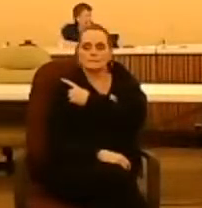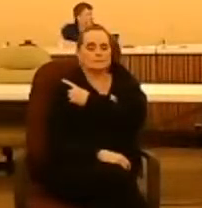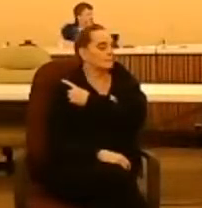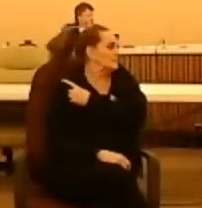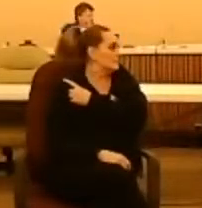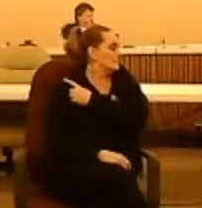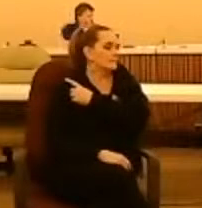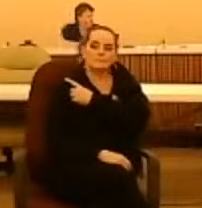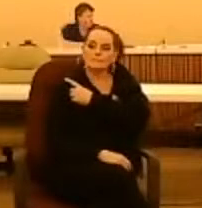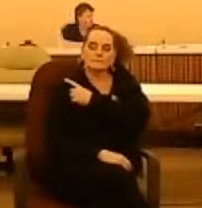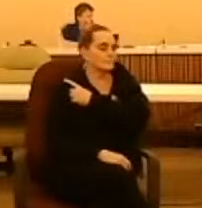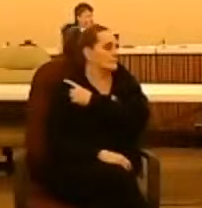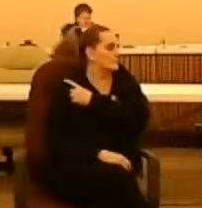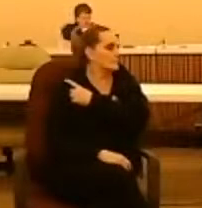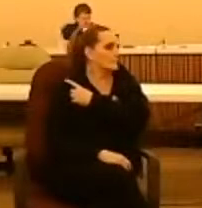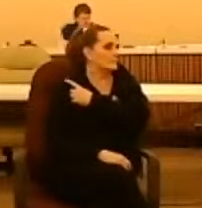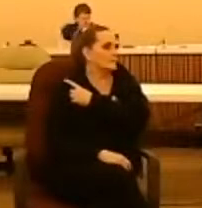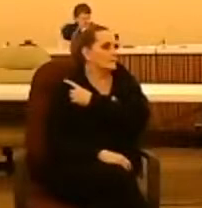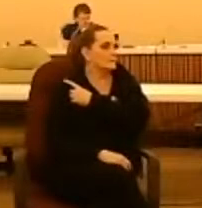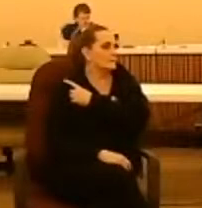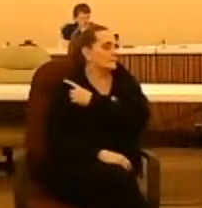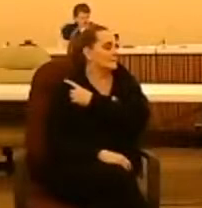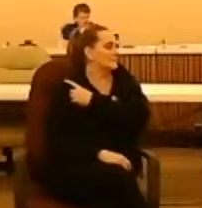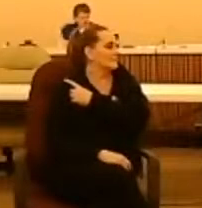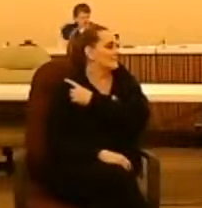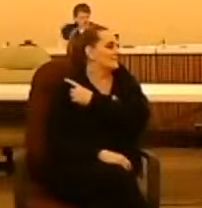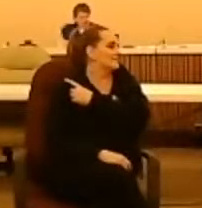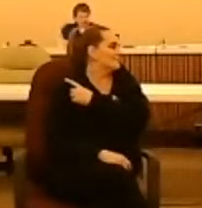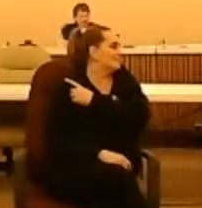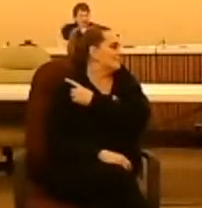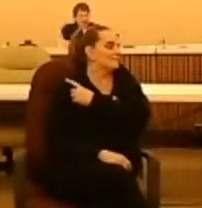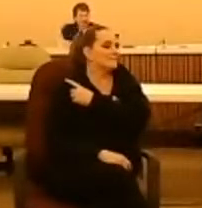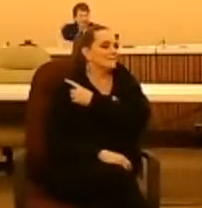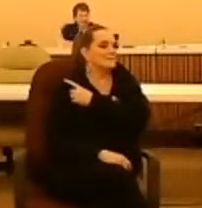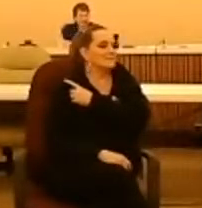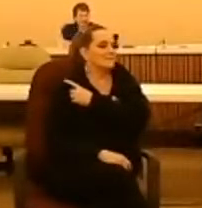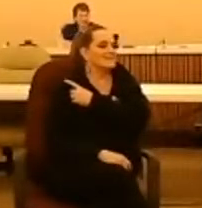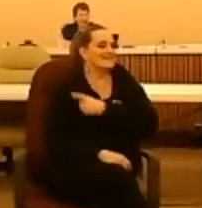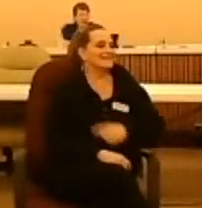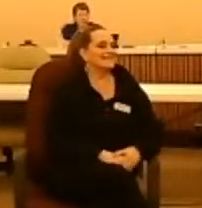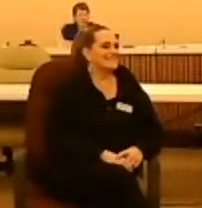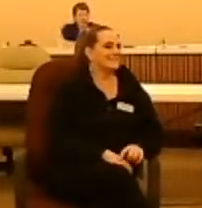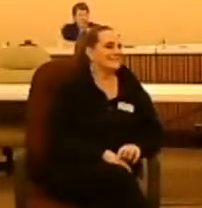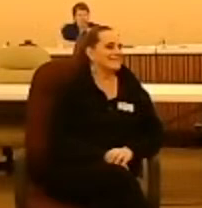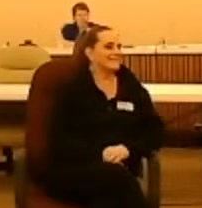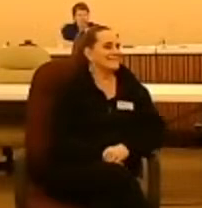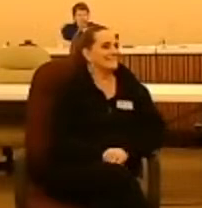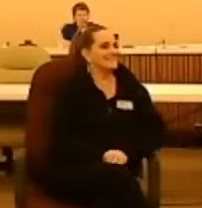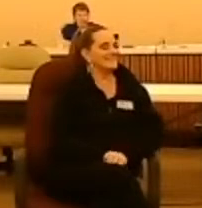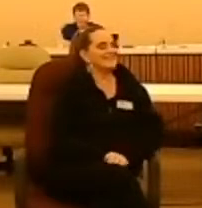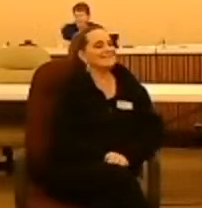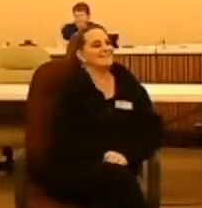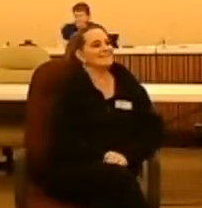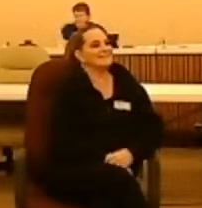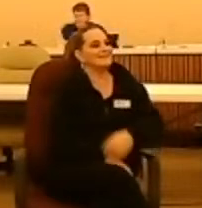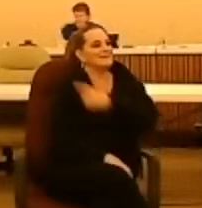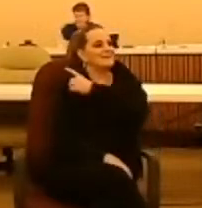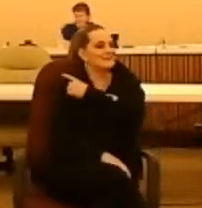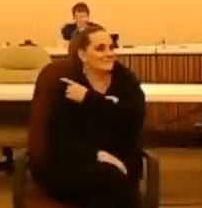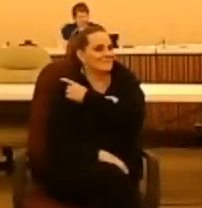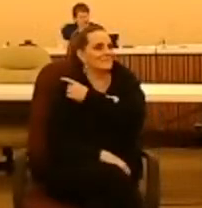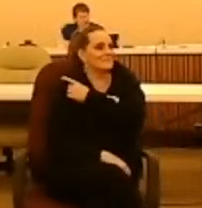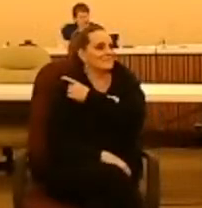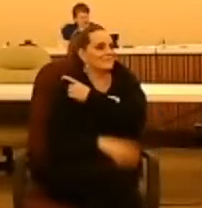You said it too soon. Oh, aye. oh, I'm sorry, dramatic pause. Councilmember Safranik.